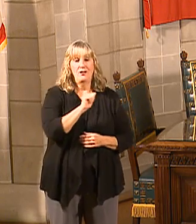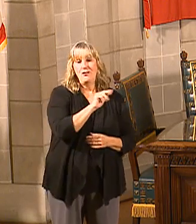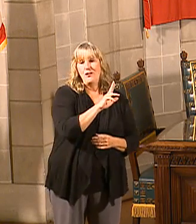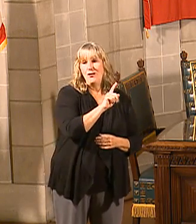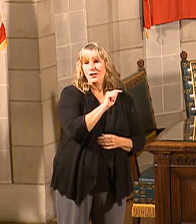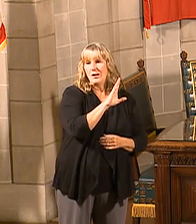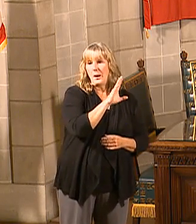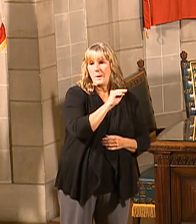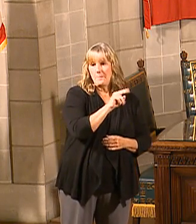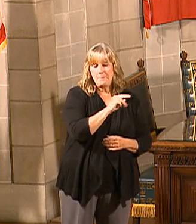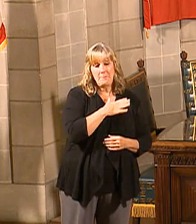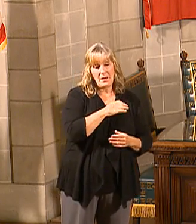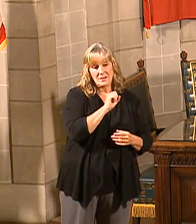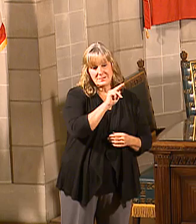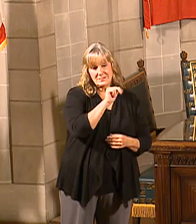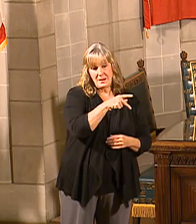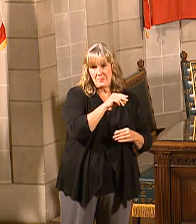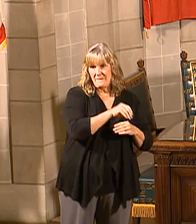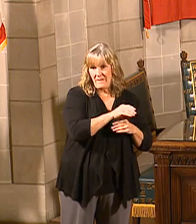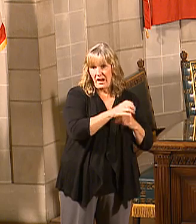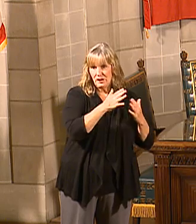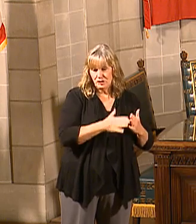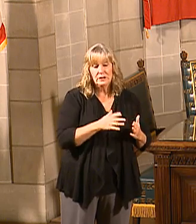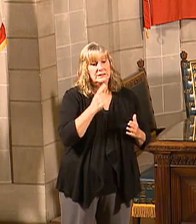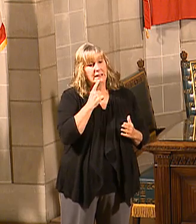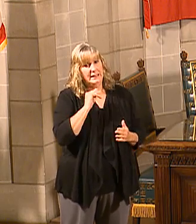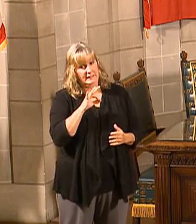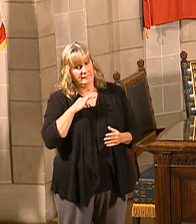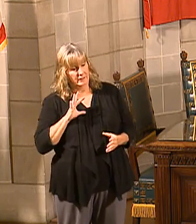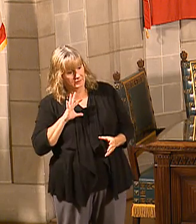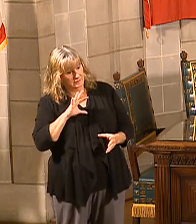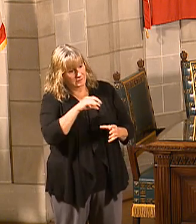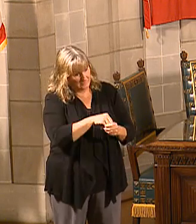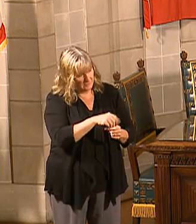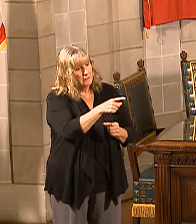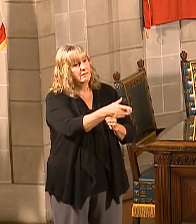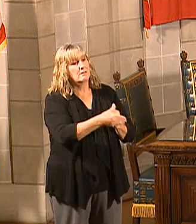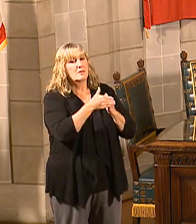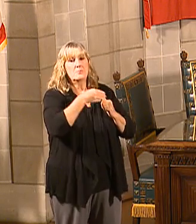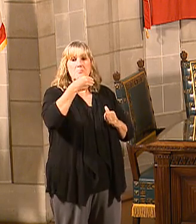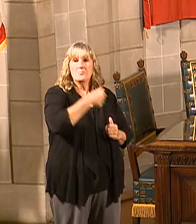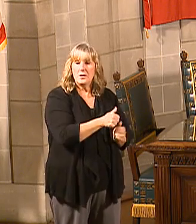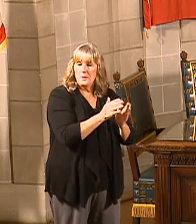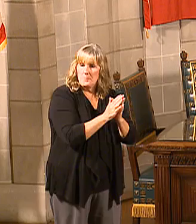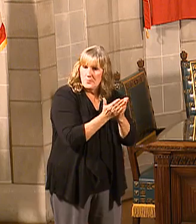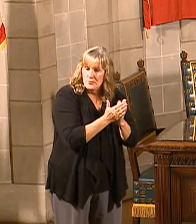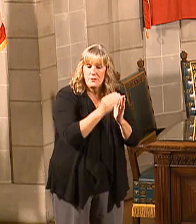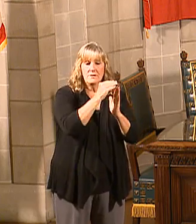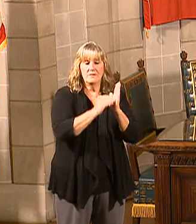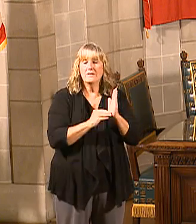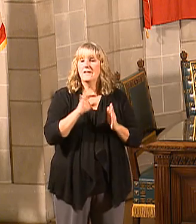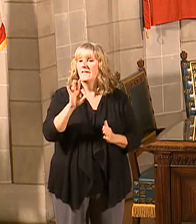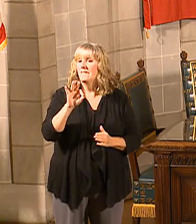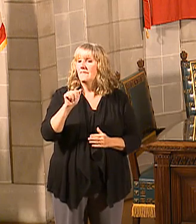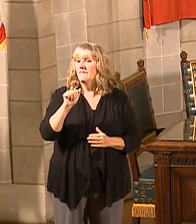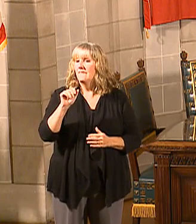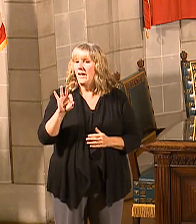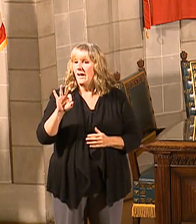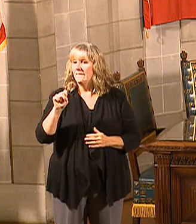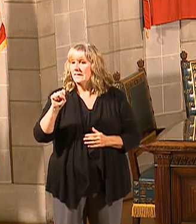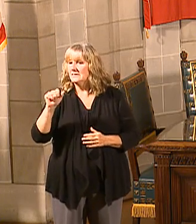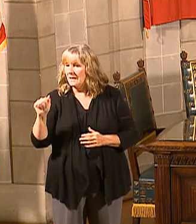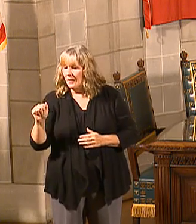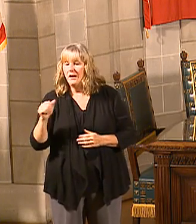They explained that by getting into the program, they would help me get my books, help me fill out my FAFSA, and get me on track to go to